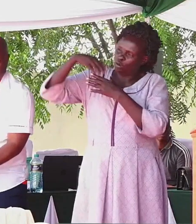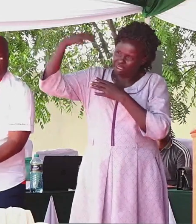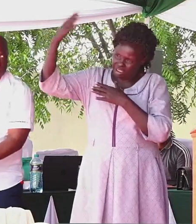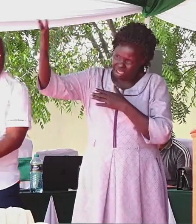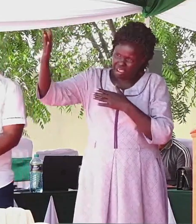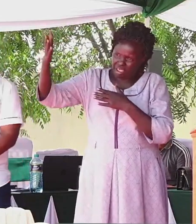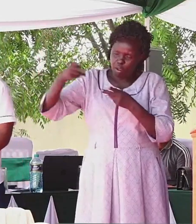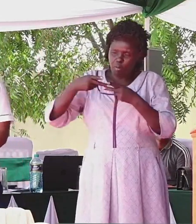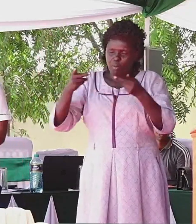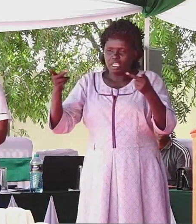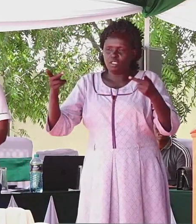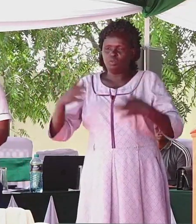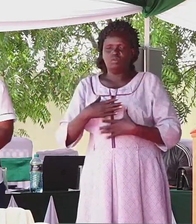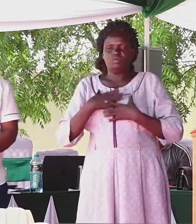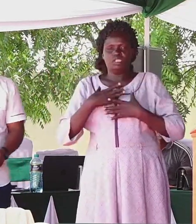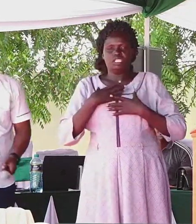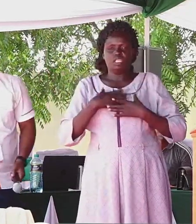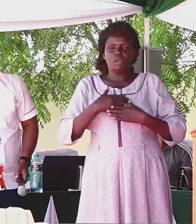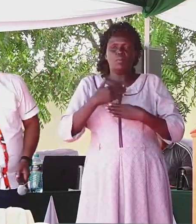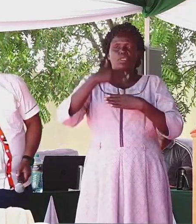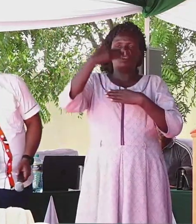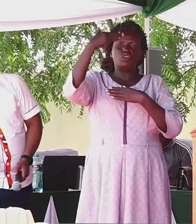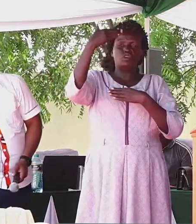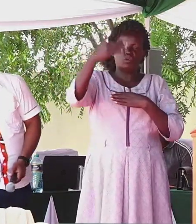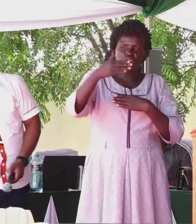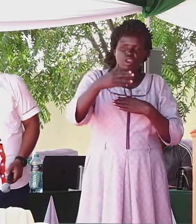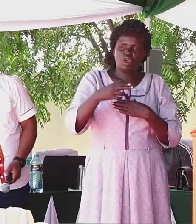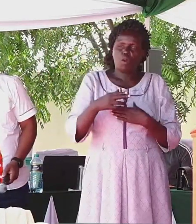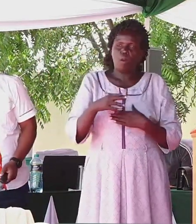to visit beyond Mombasa for holidays.